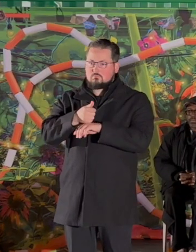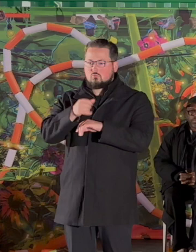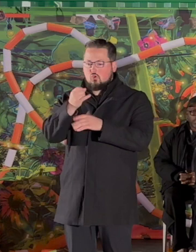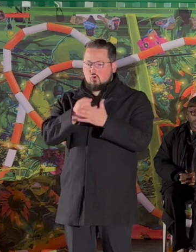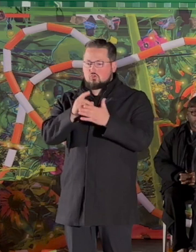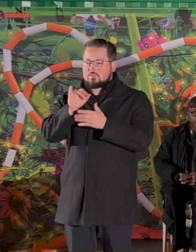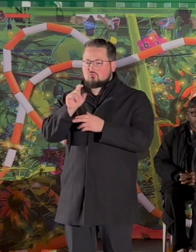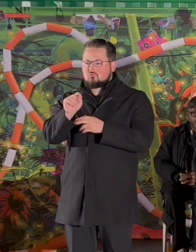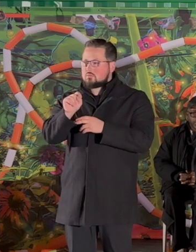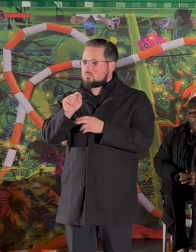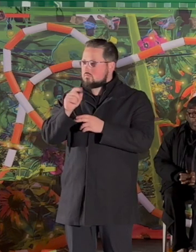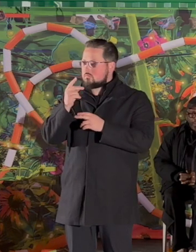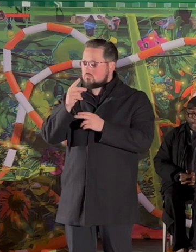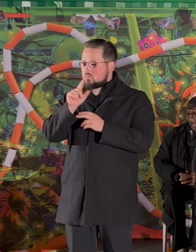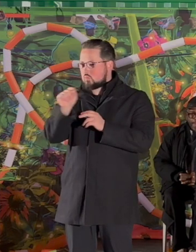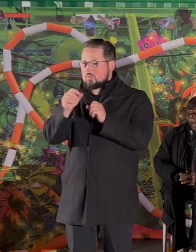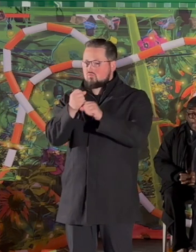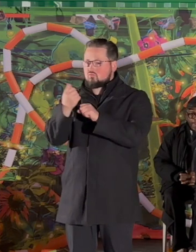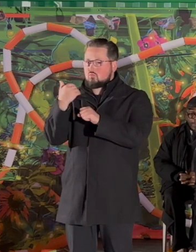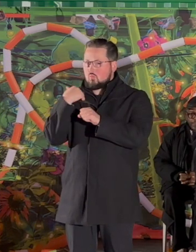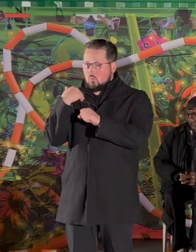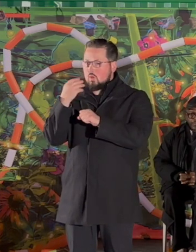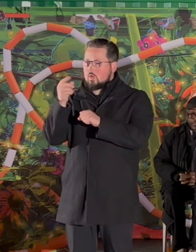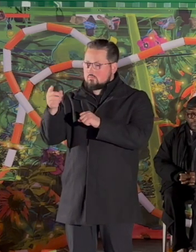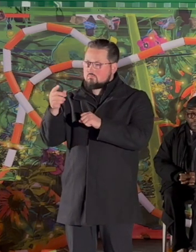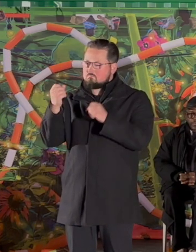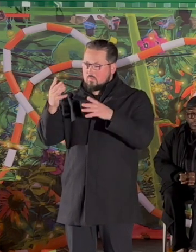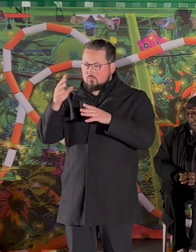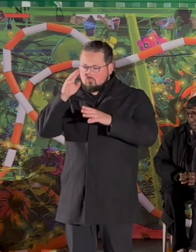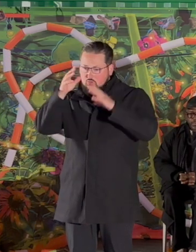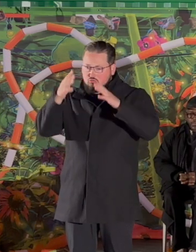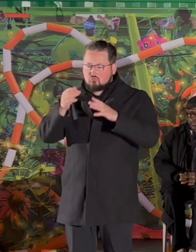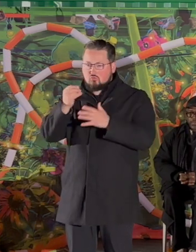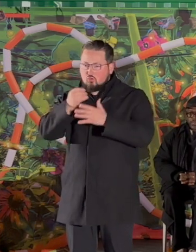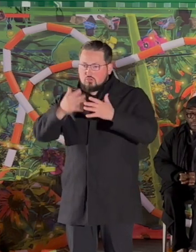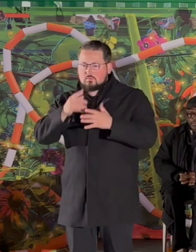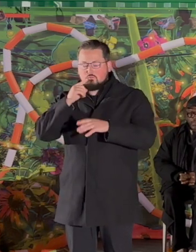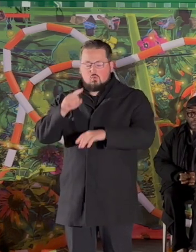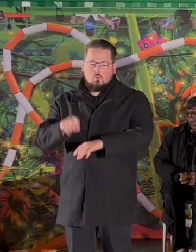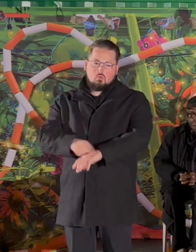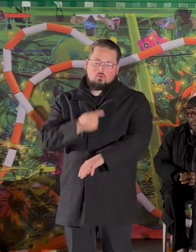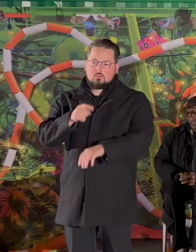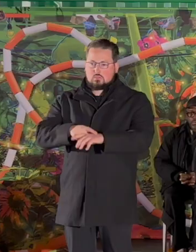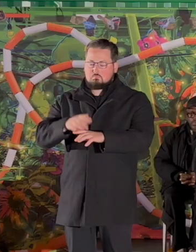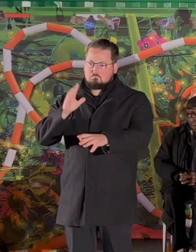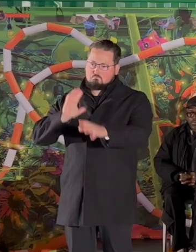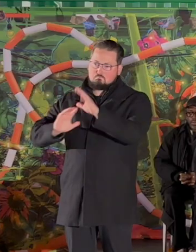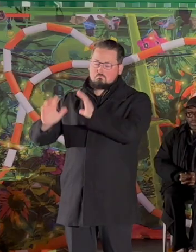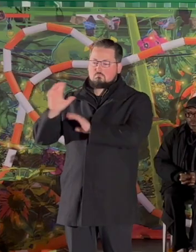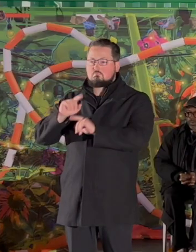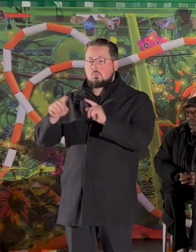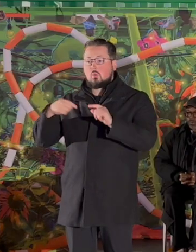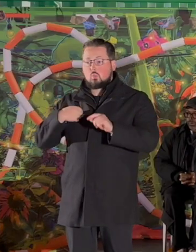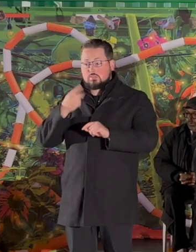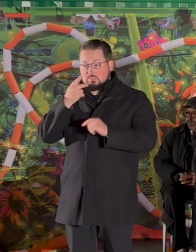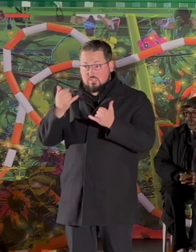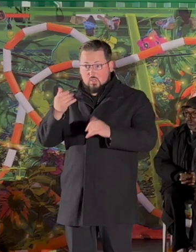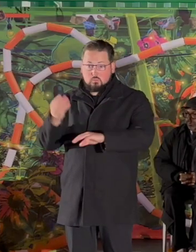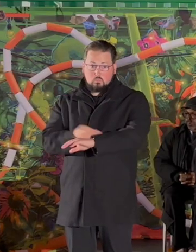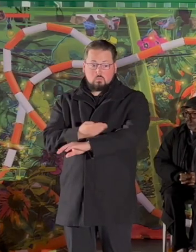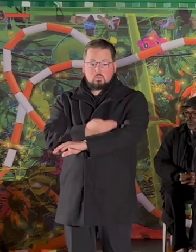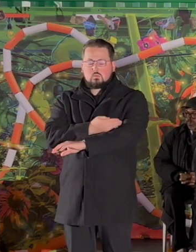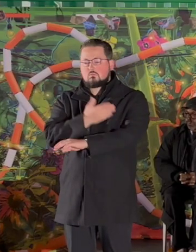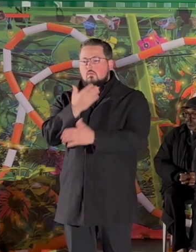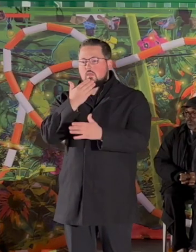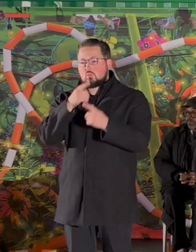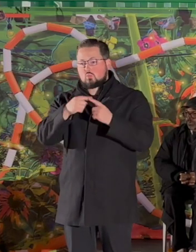district, over 2 decades ago, and it's been home to artists and creators for even longer than that. Revitalization that we are starting to see today is thanks